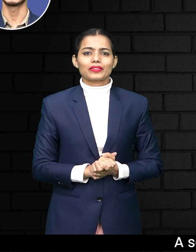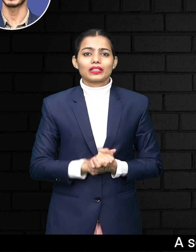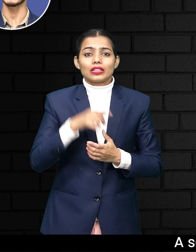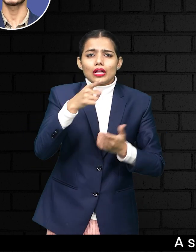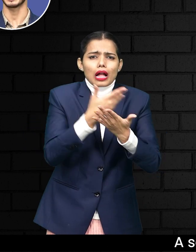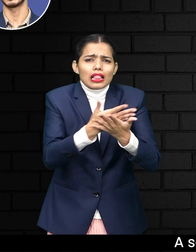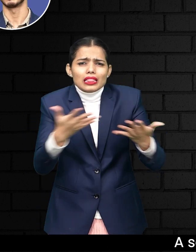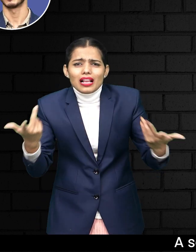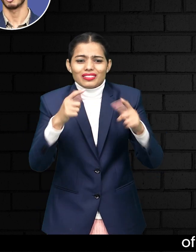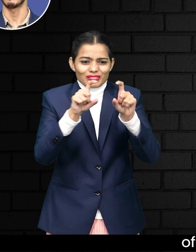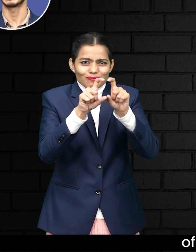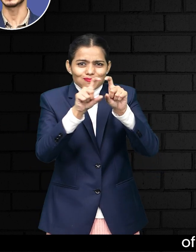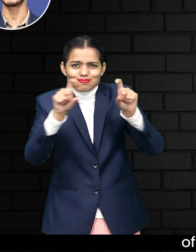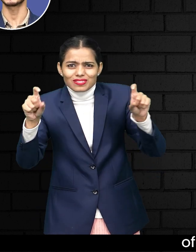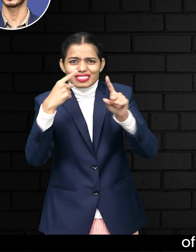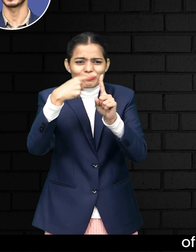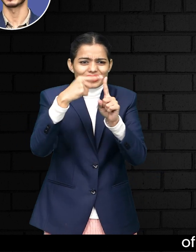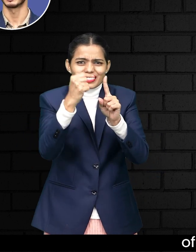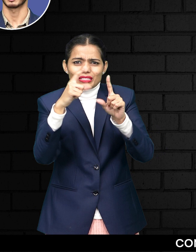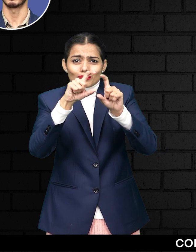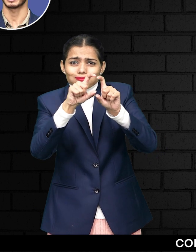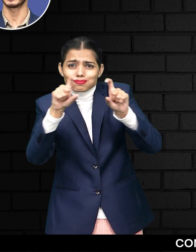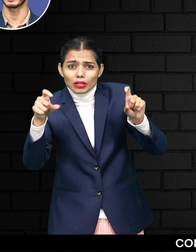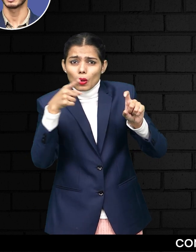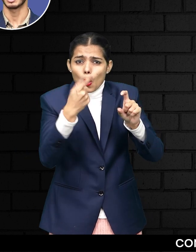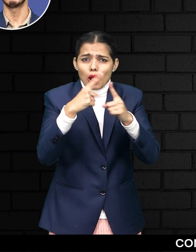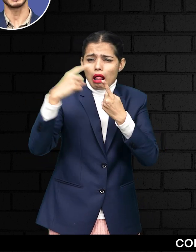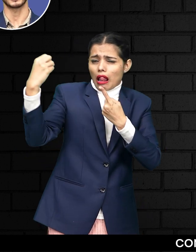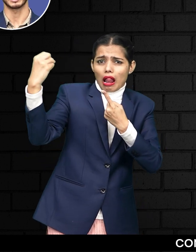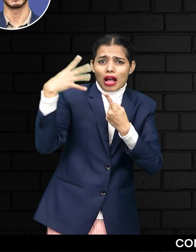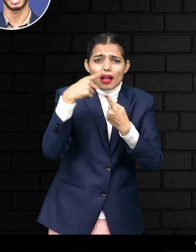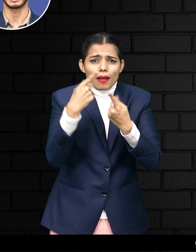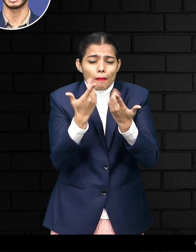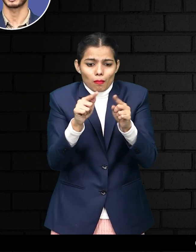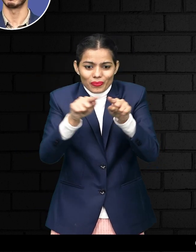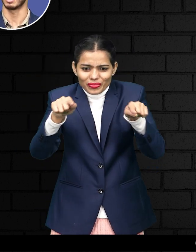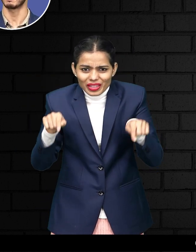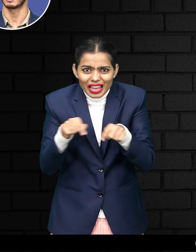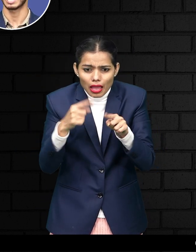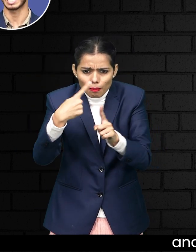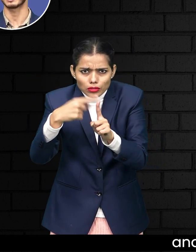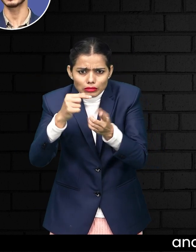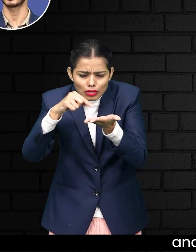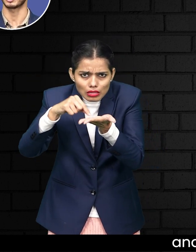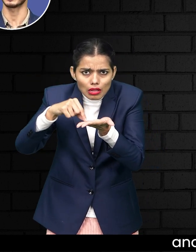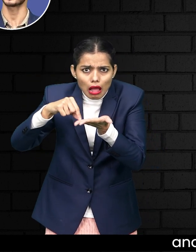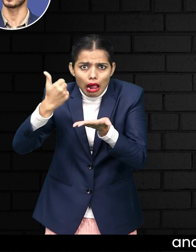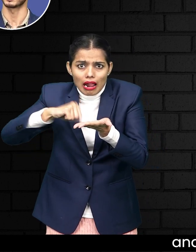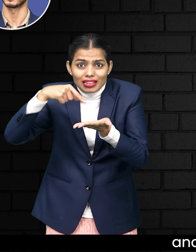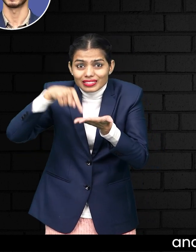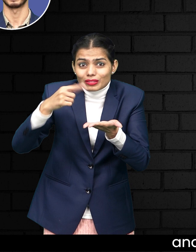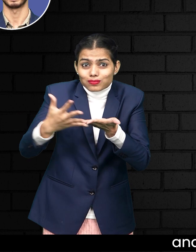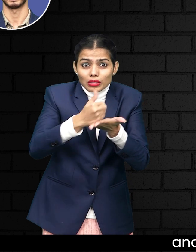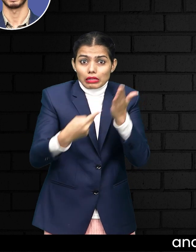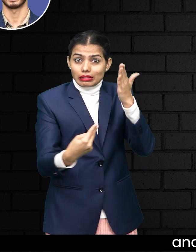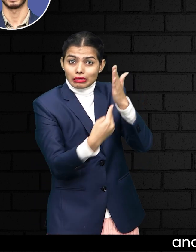A schematic diagram of an electric circuit comprising a battery, an electric bulb and a switch is shown.